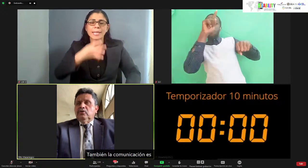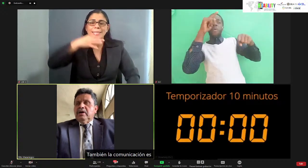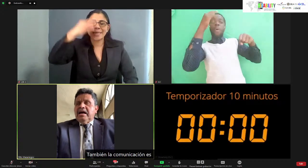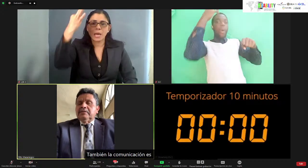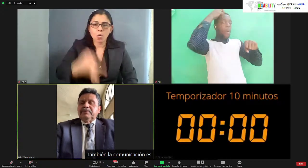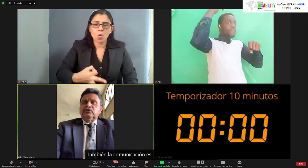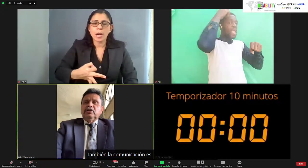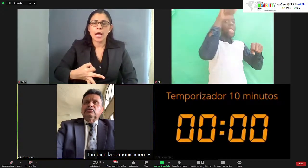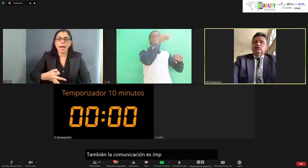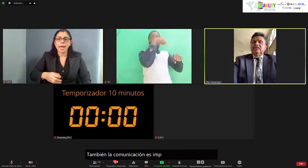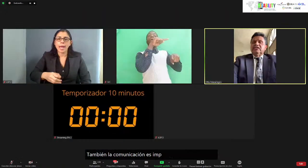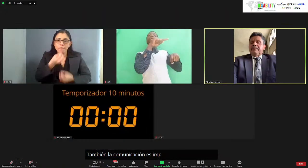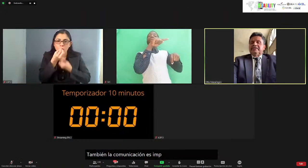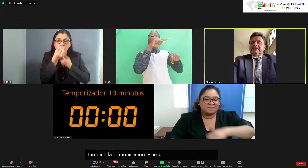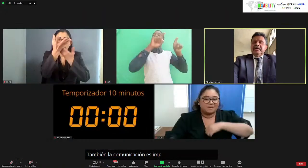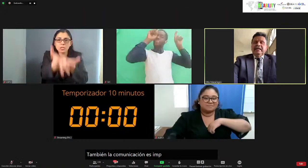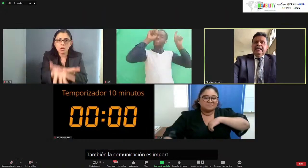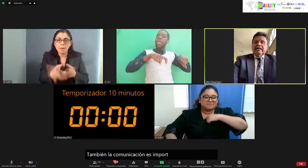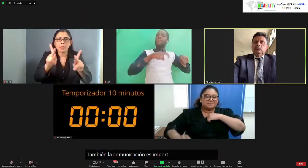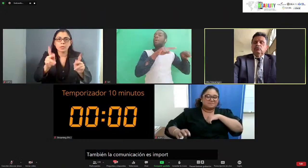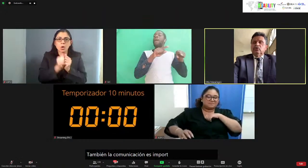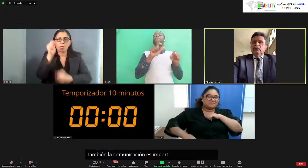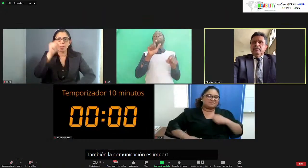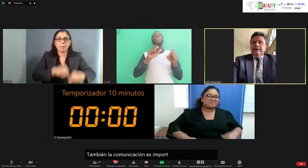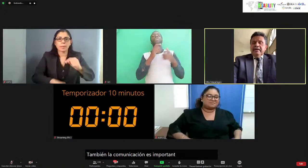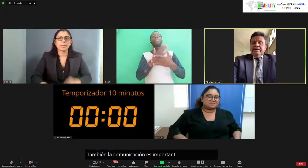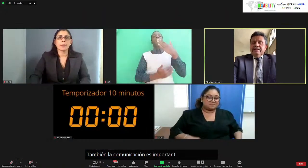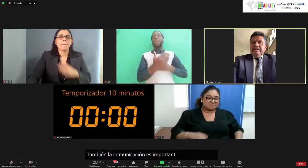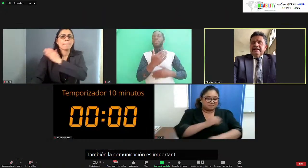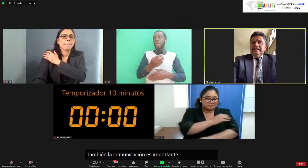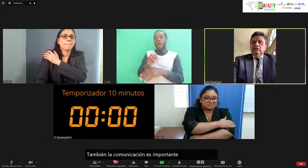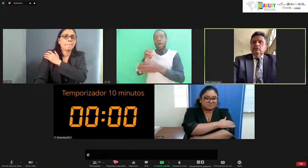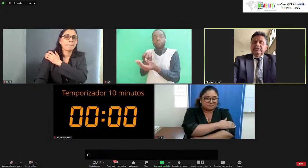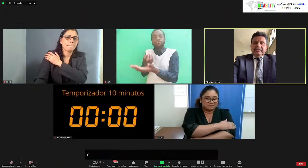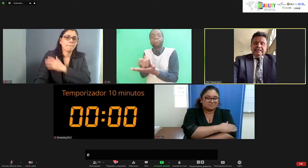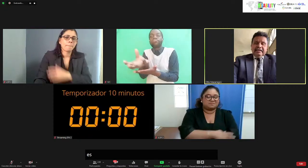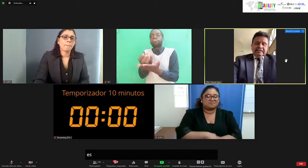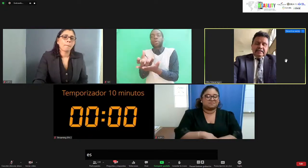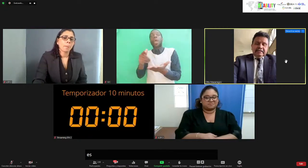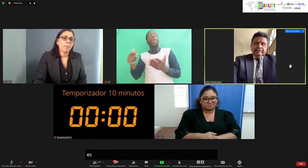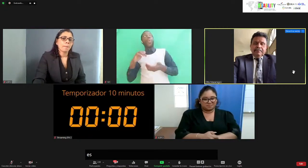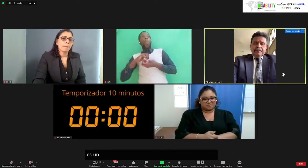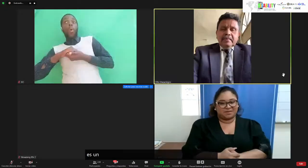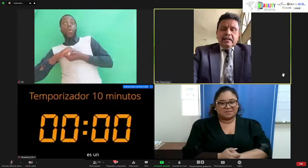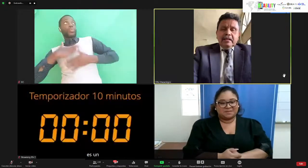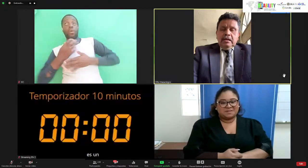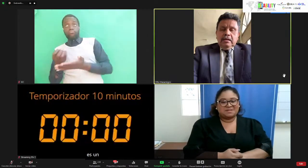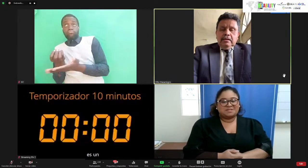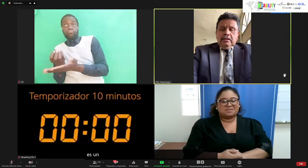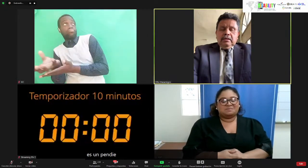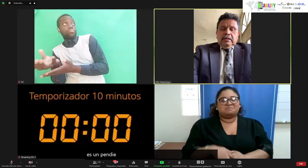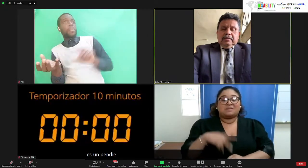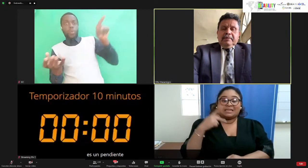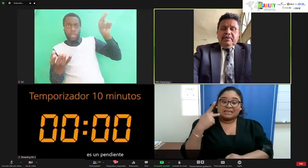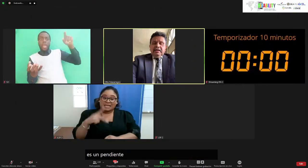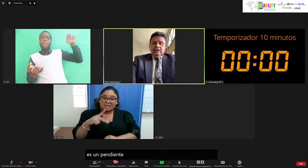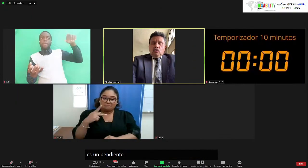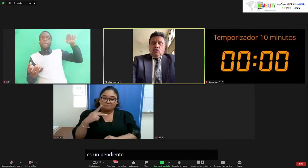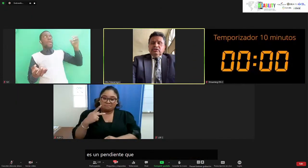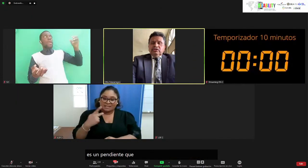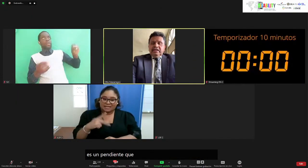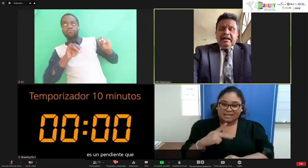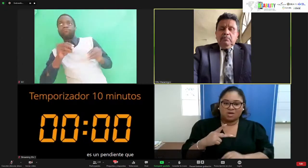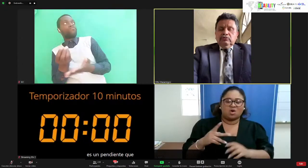public institutions need to work on for ensuring accessibility of information of persons with disabilities in